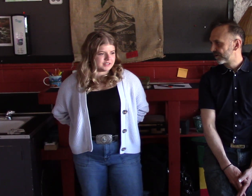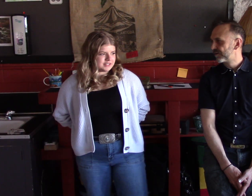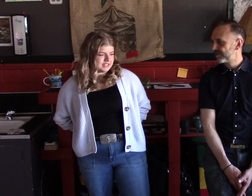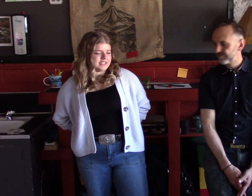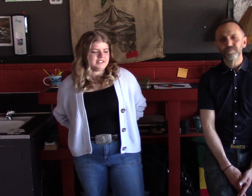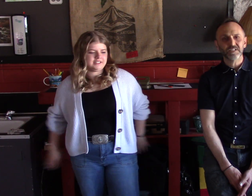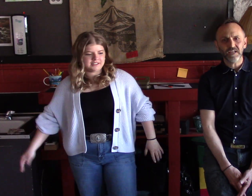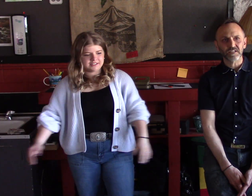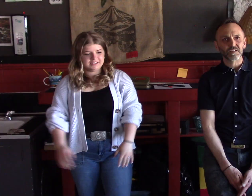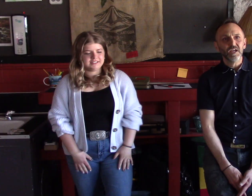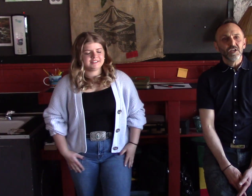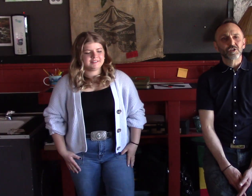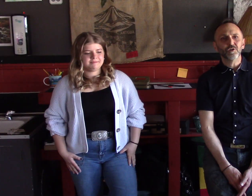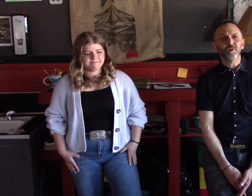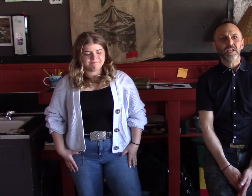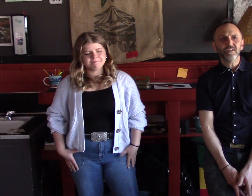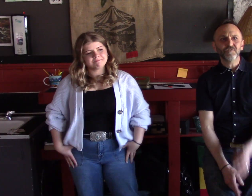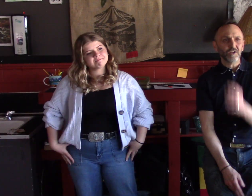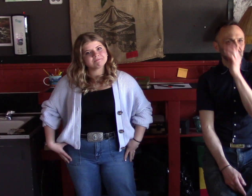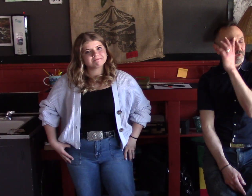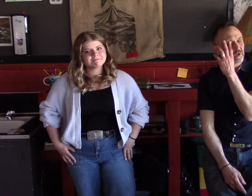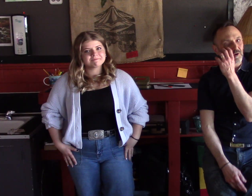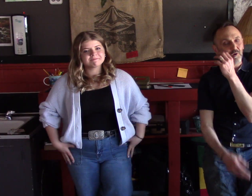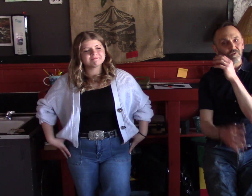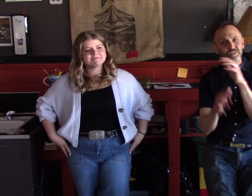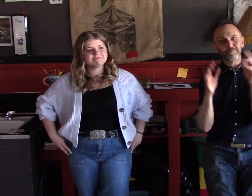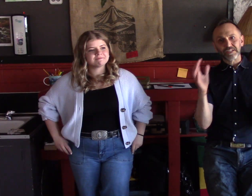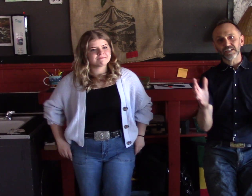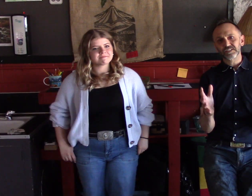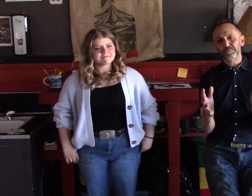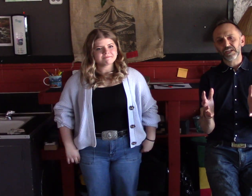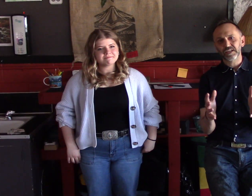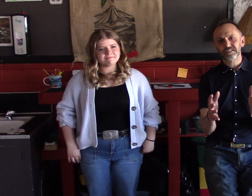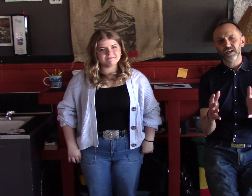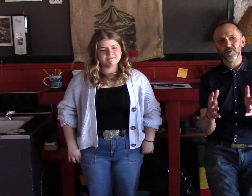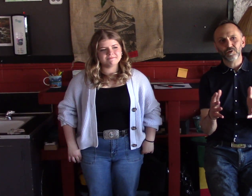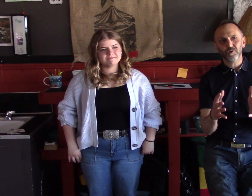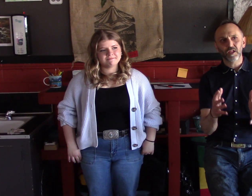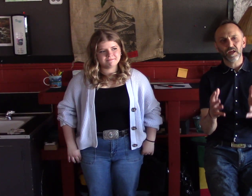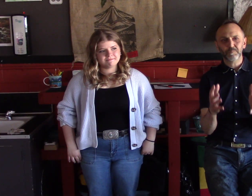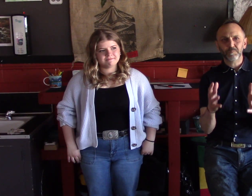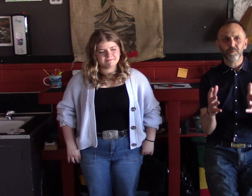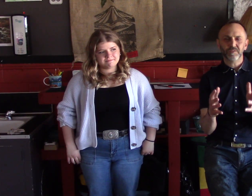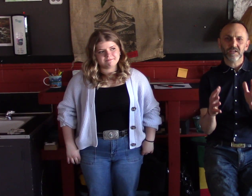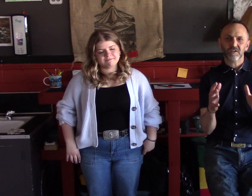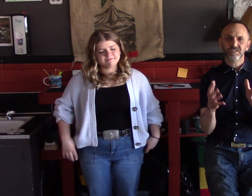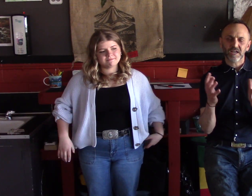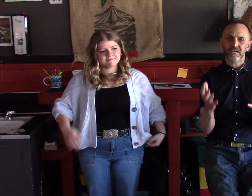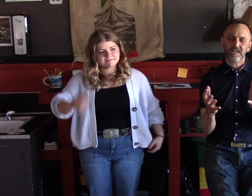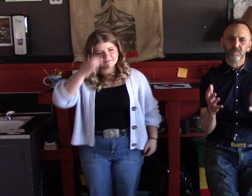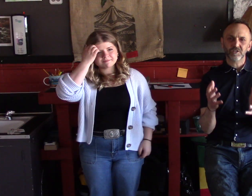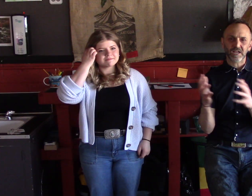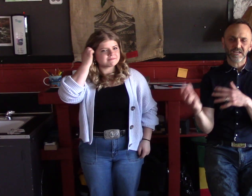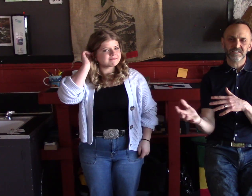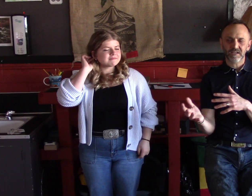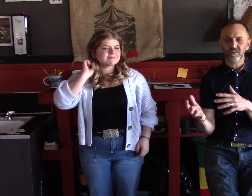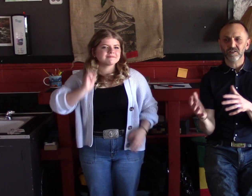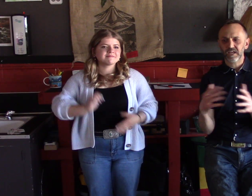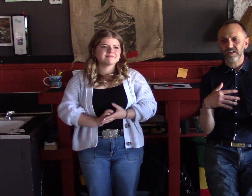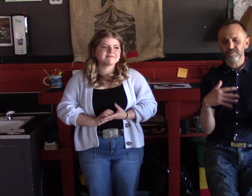students. Fantastic. So in this video, we're going to go over some basics because I know a lot of people when they hear sign language, ASL, kind of